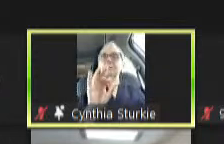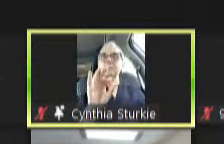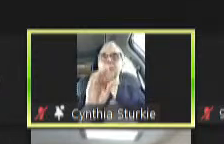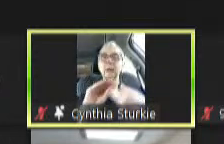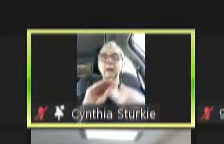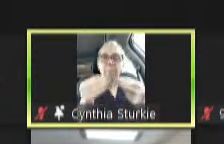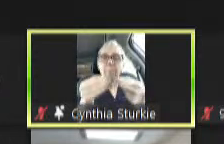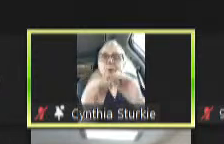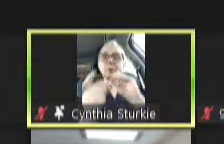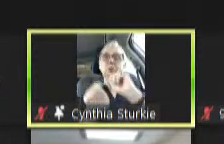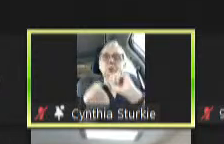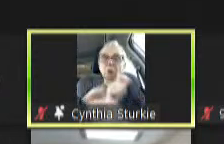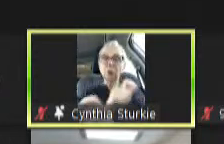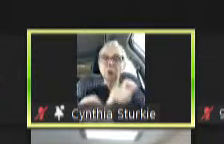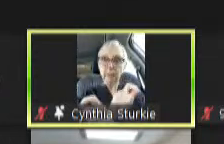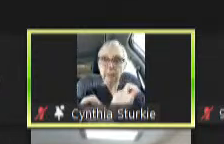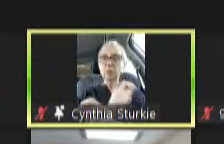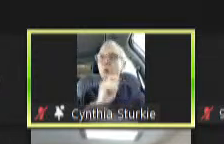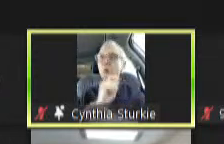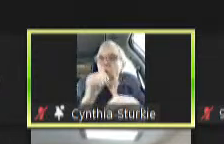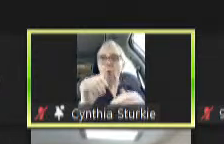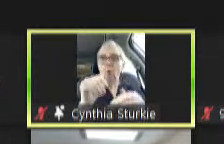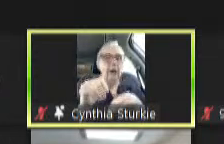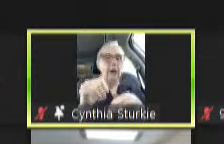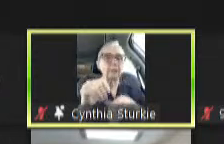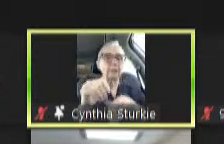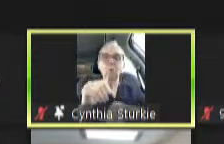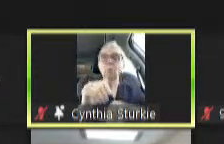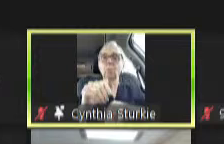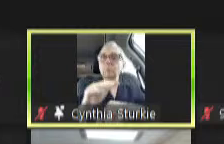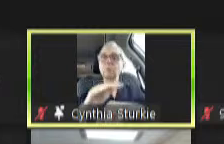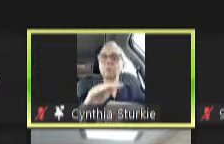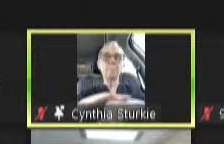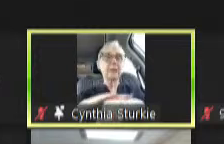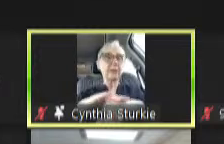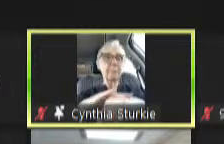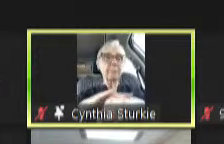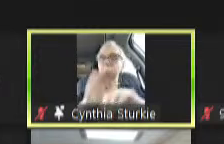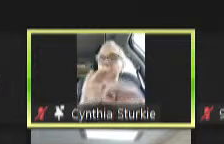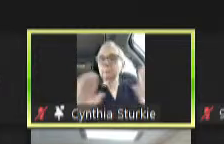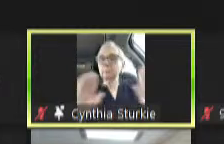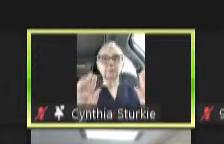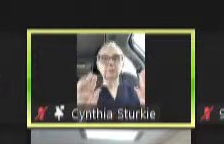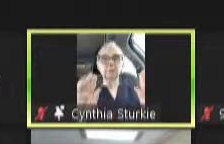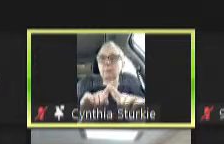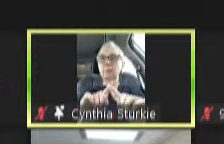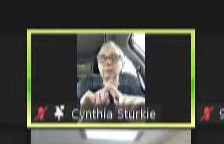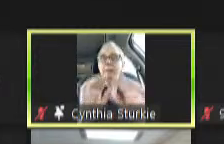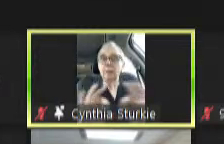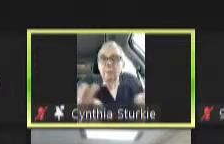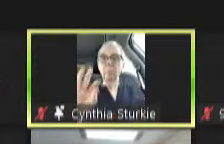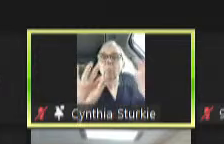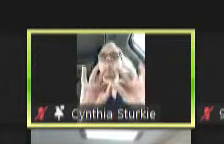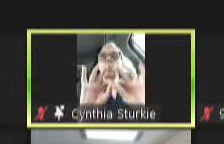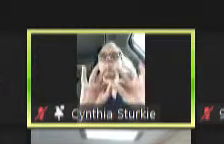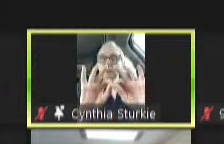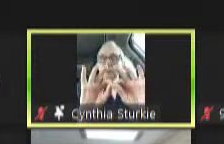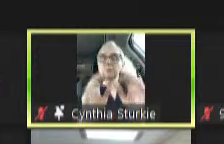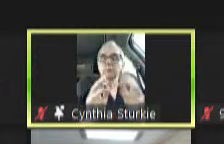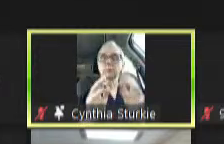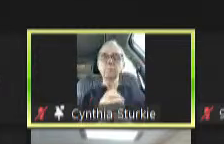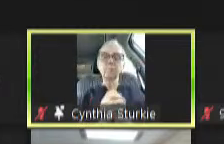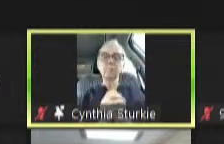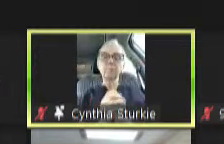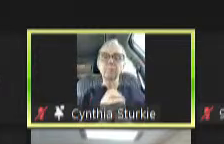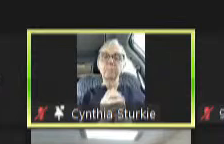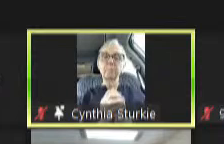minimize that while we have this critical conversation. do want to give a brief update on the capacity